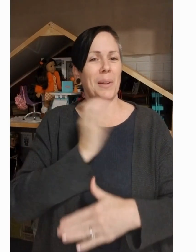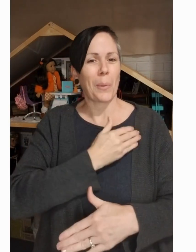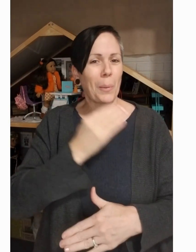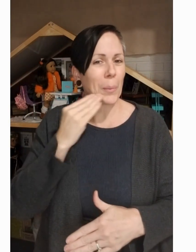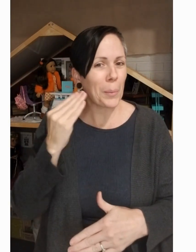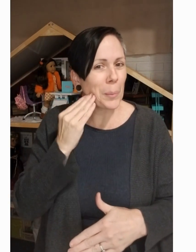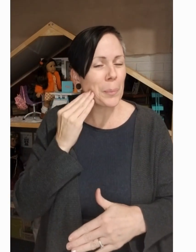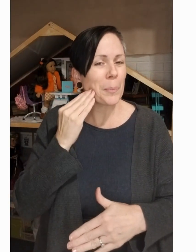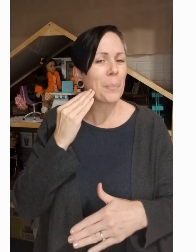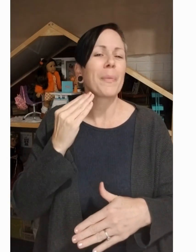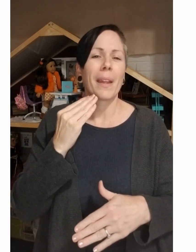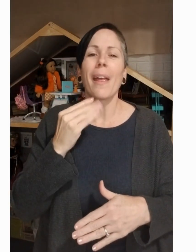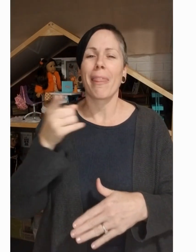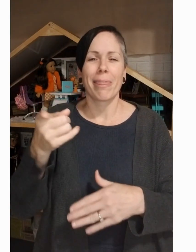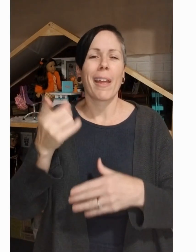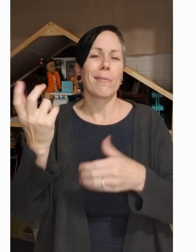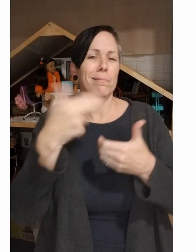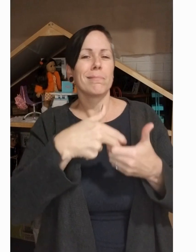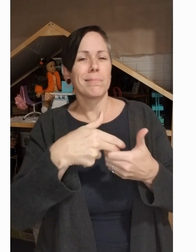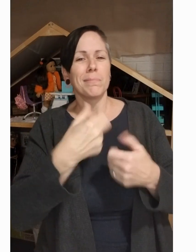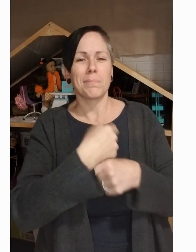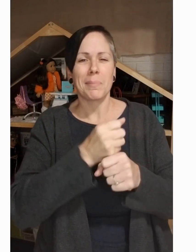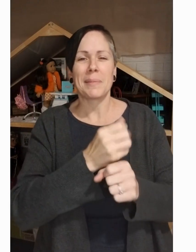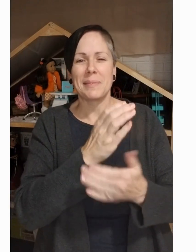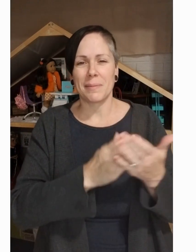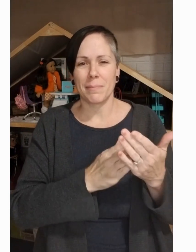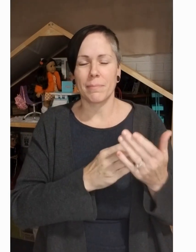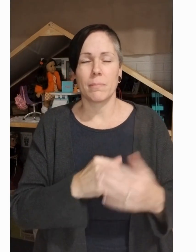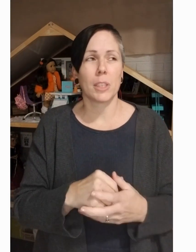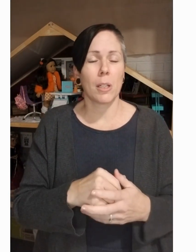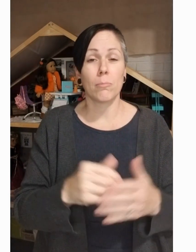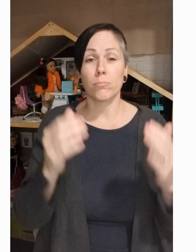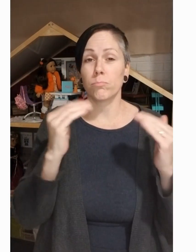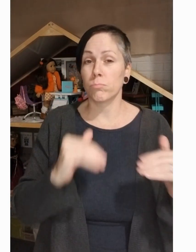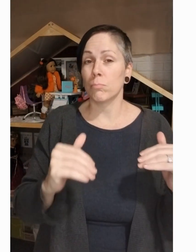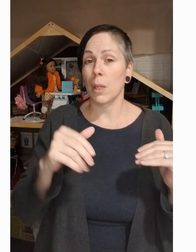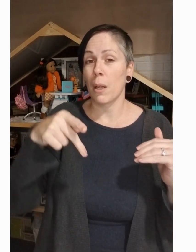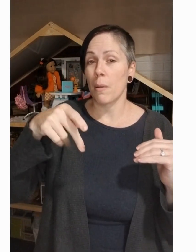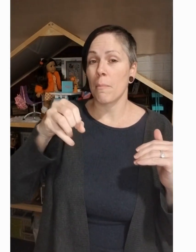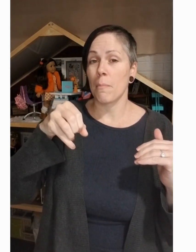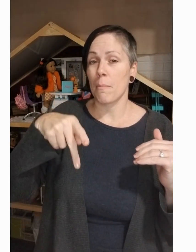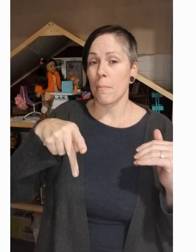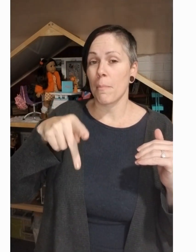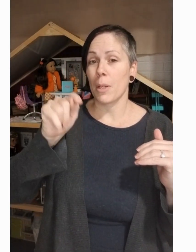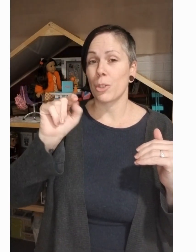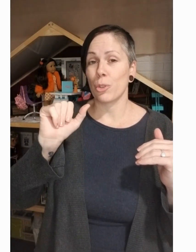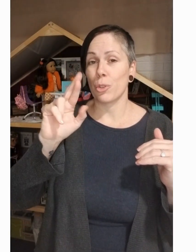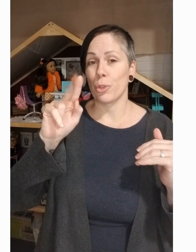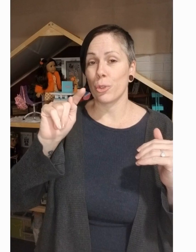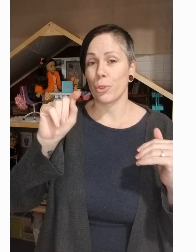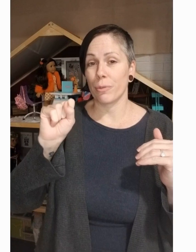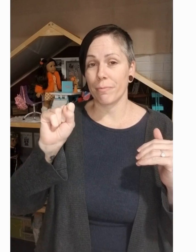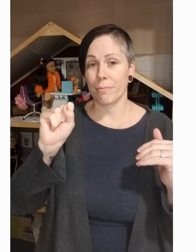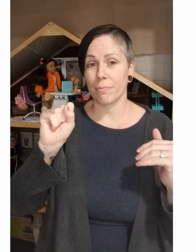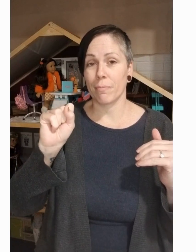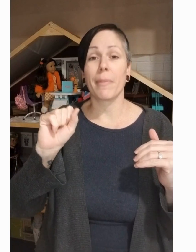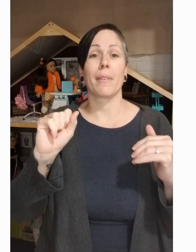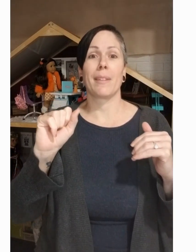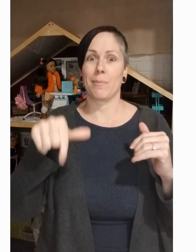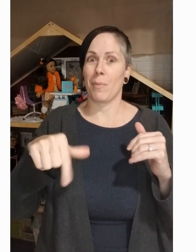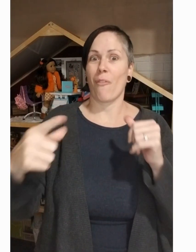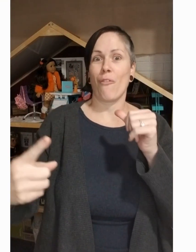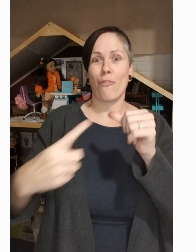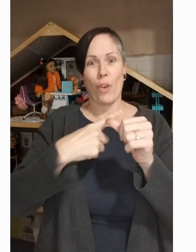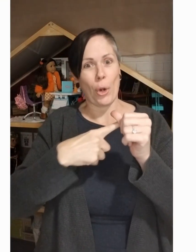and they also helped me make some. Pop-Tarts, that was the very first one I made this year. I would be interested to